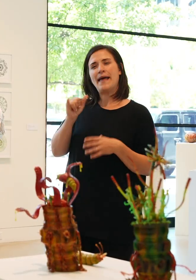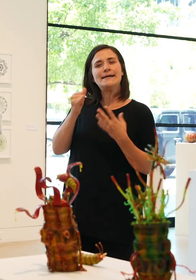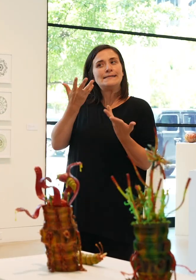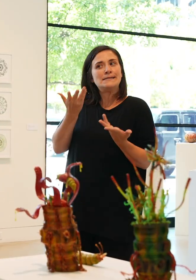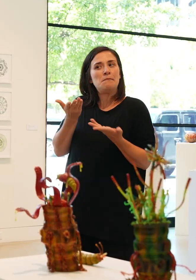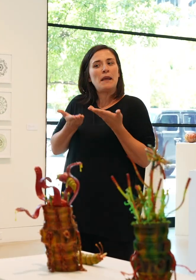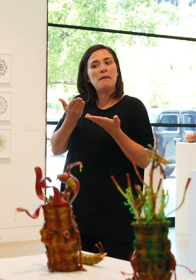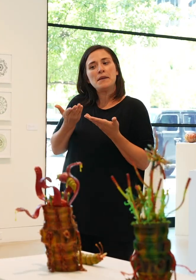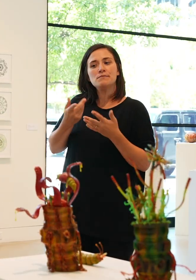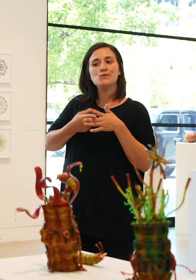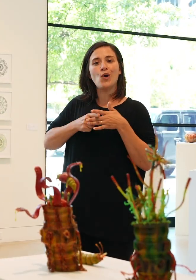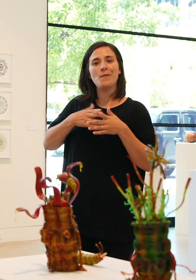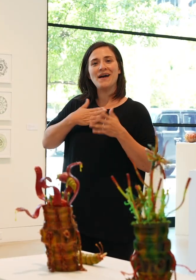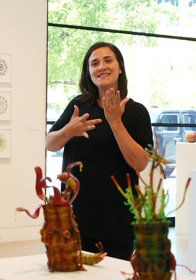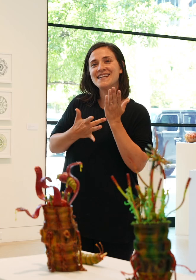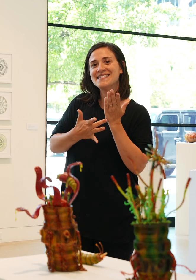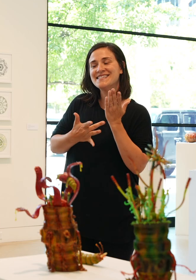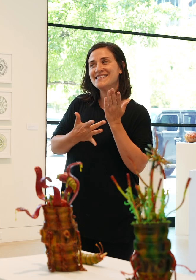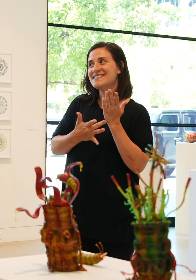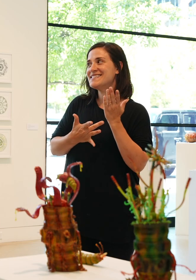began.